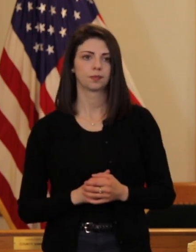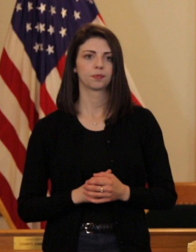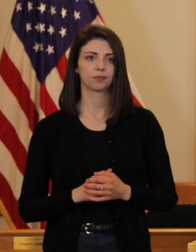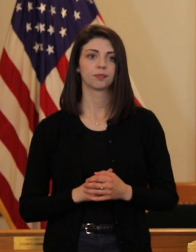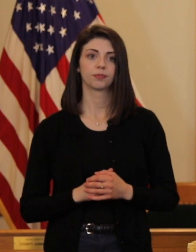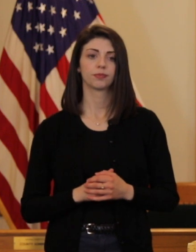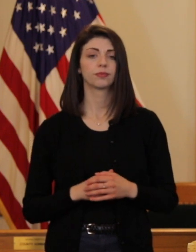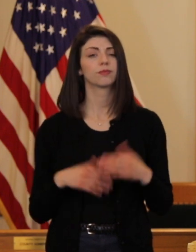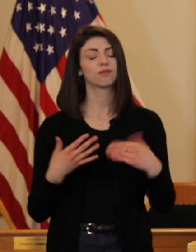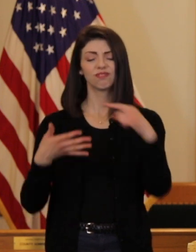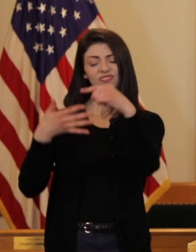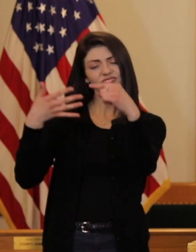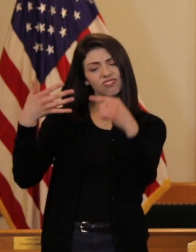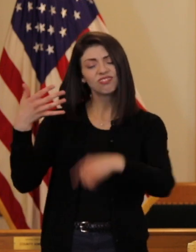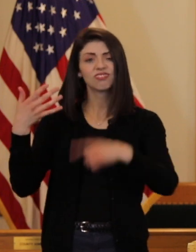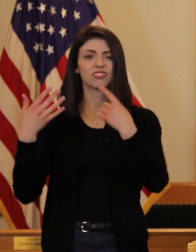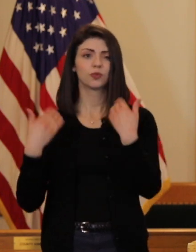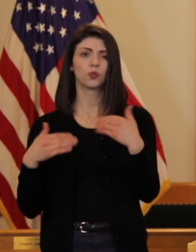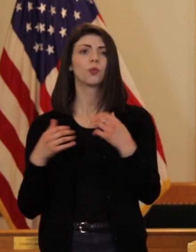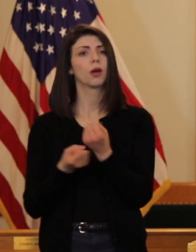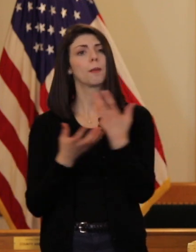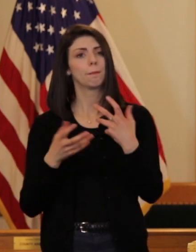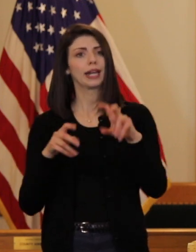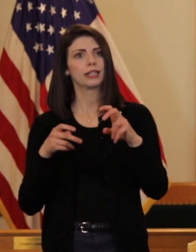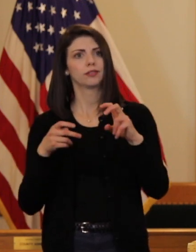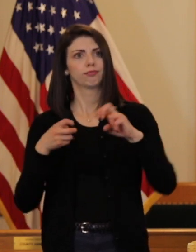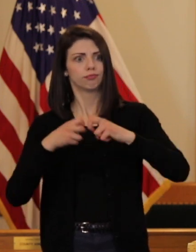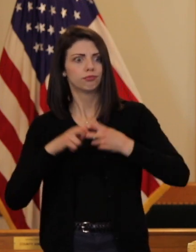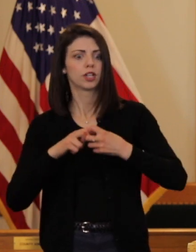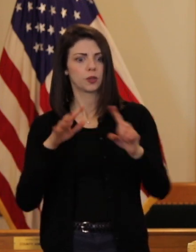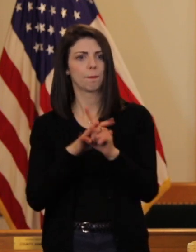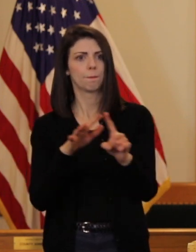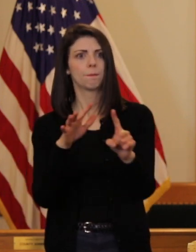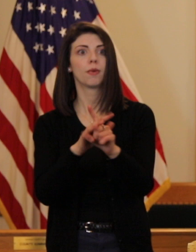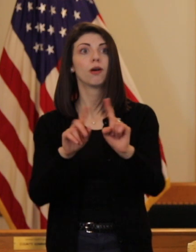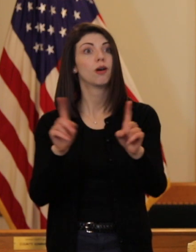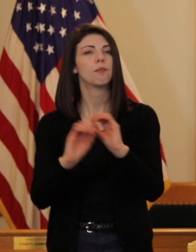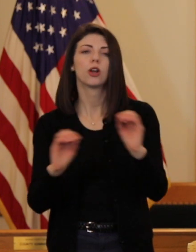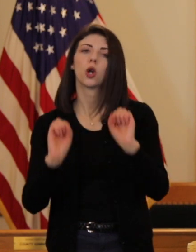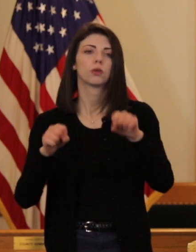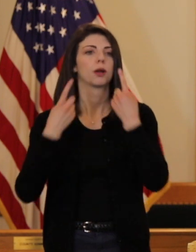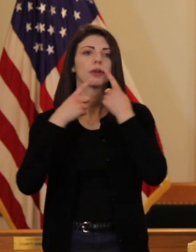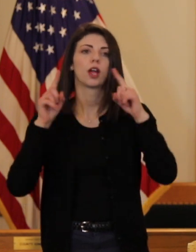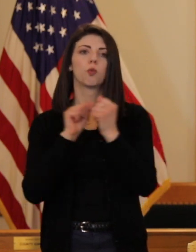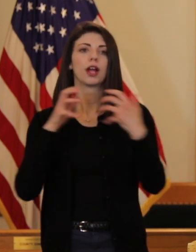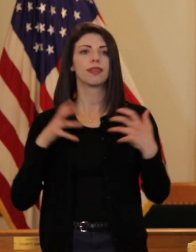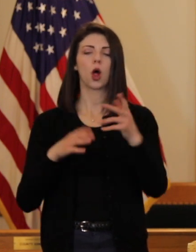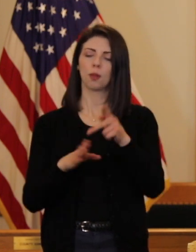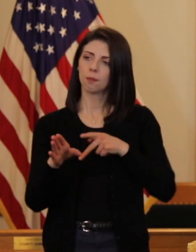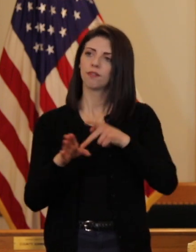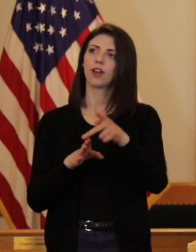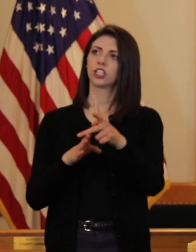These are by no means all of the issues we have faced, and of course, none of this could have been accomplished without the dedication and professionalism of all of our